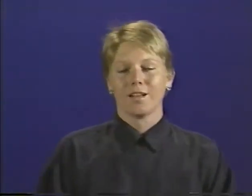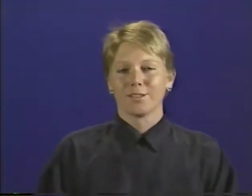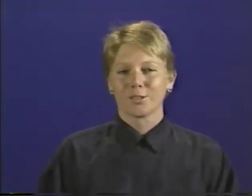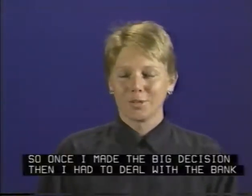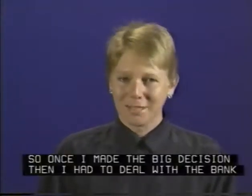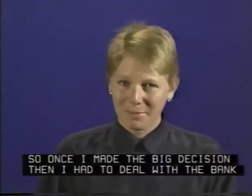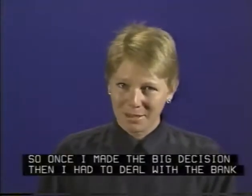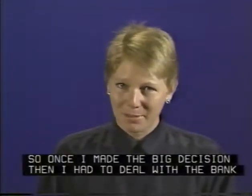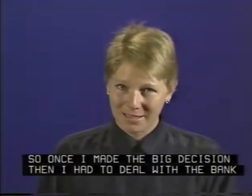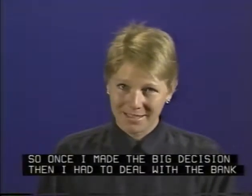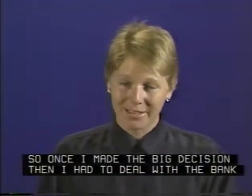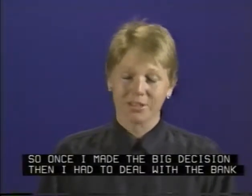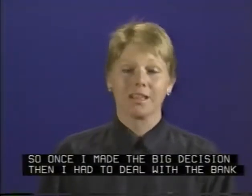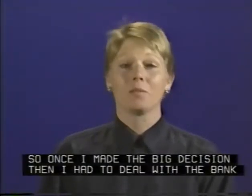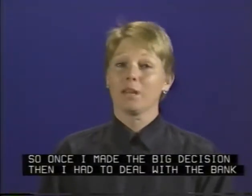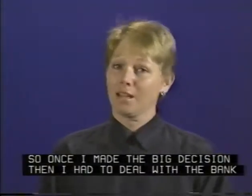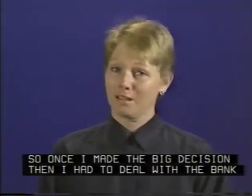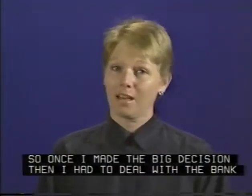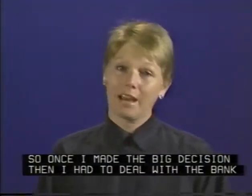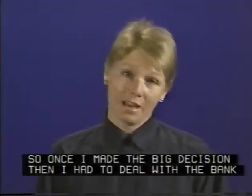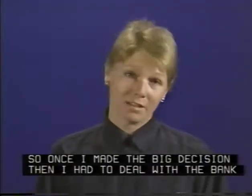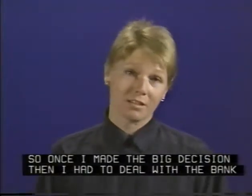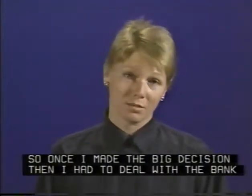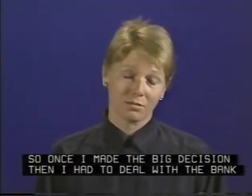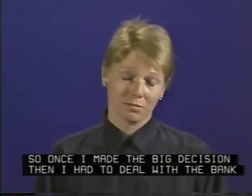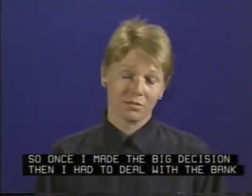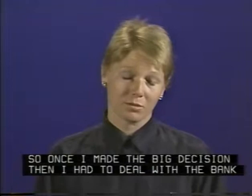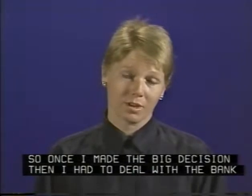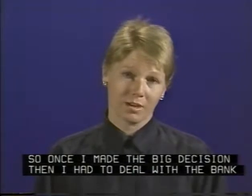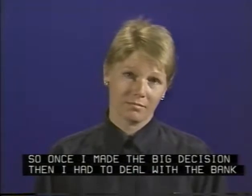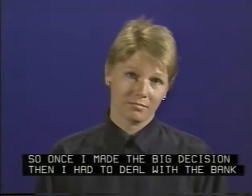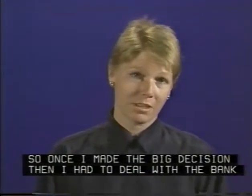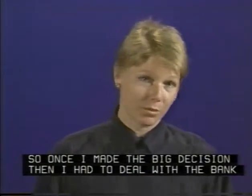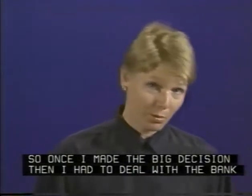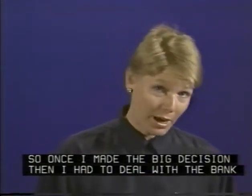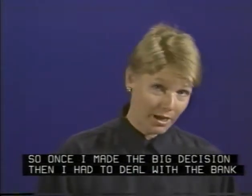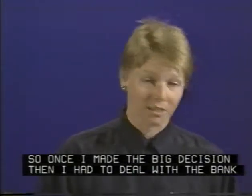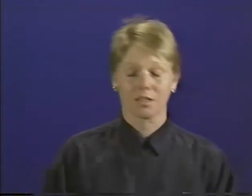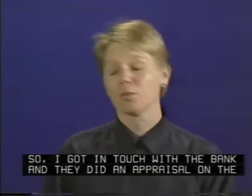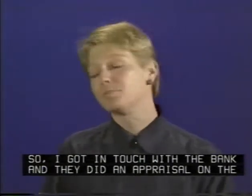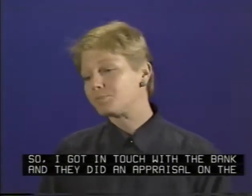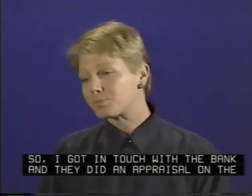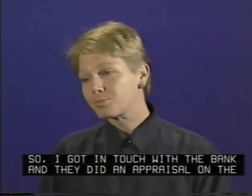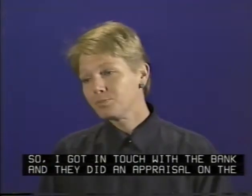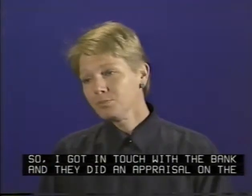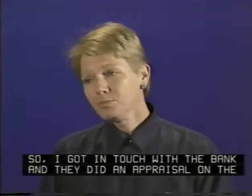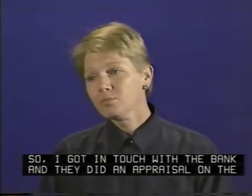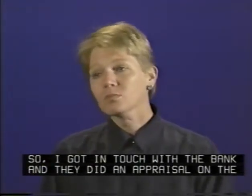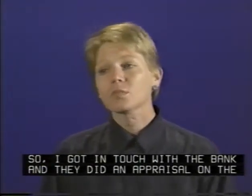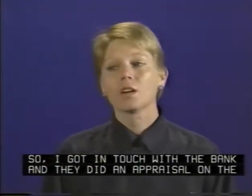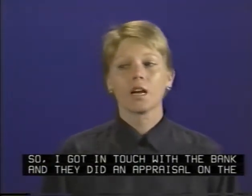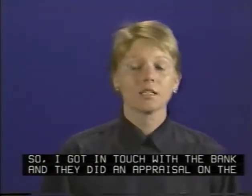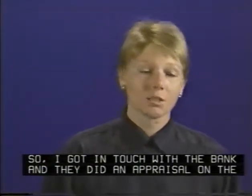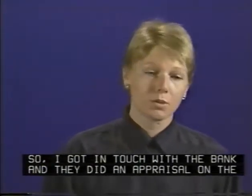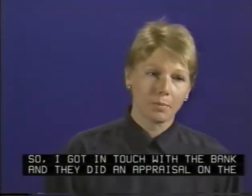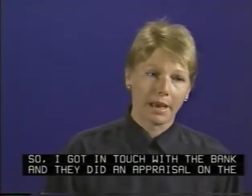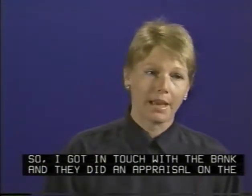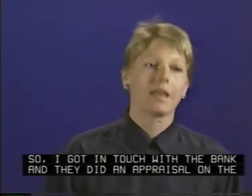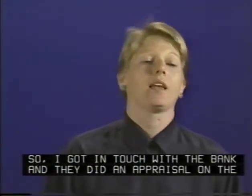So once I made the big decision, then I had to deal with the bank. So I got in touch with the bank,